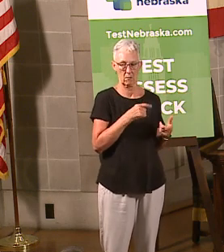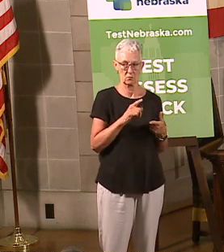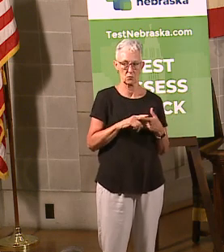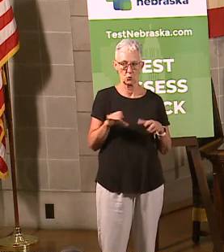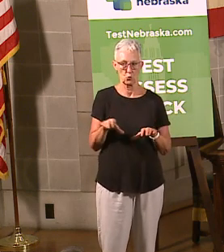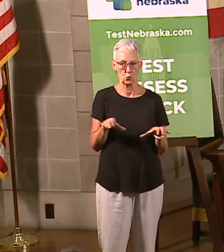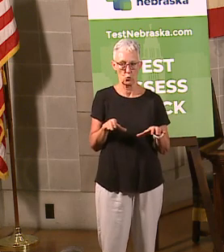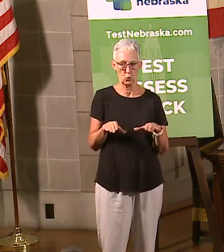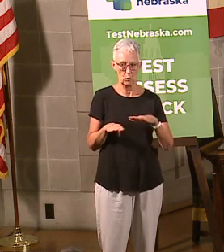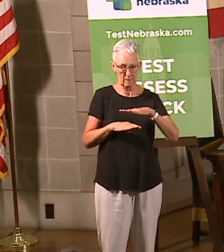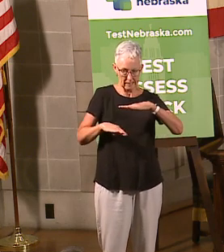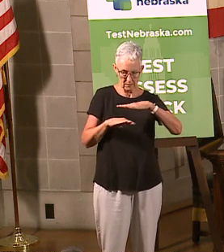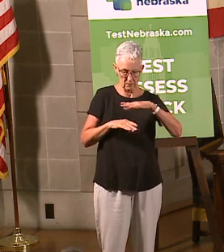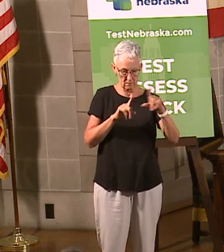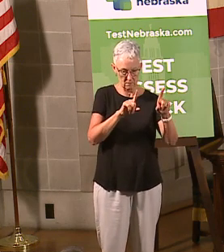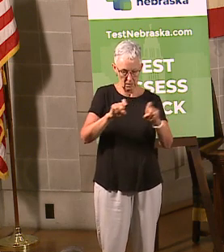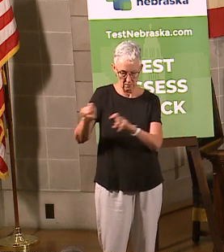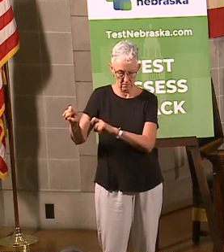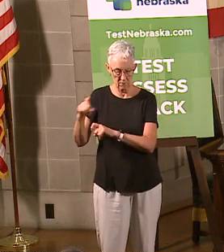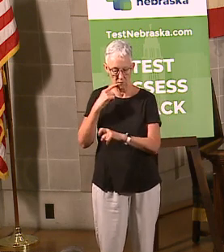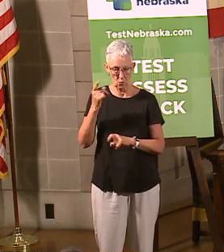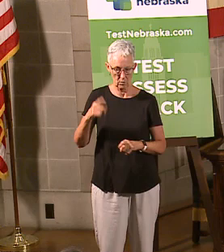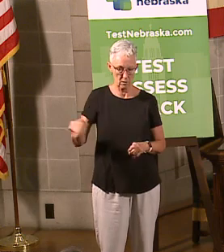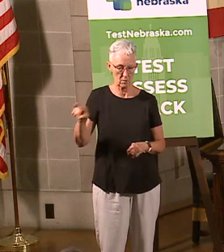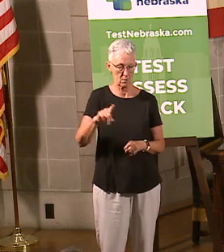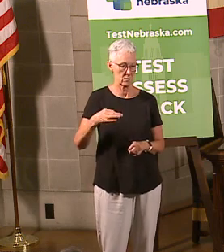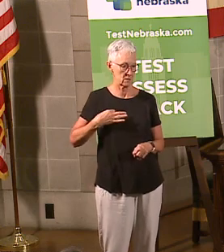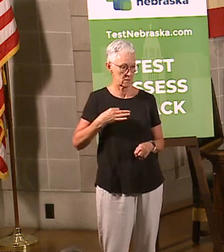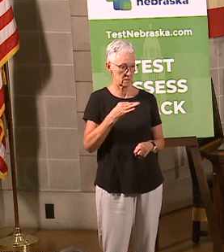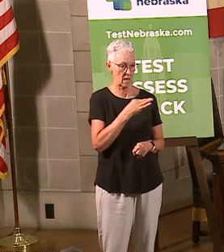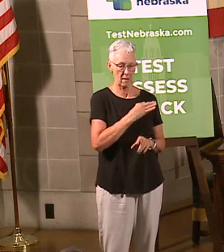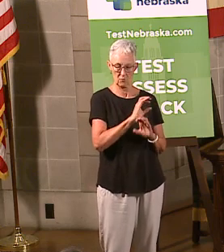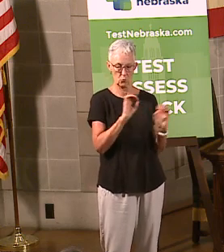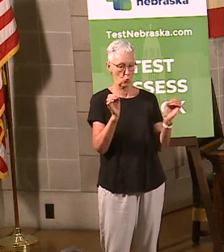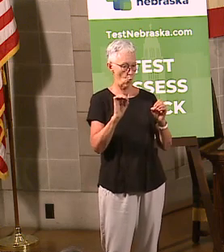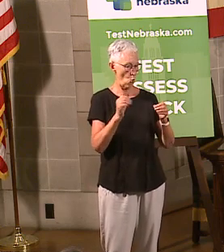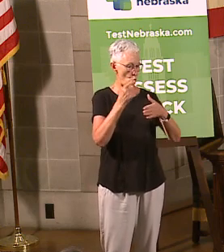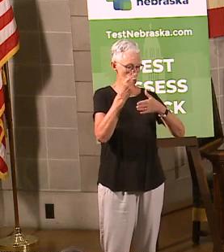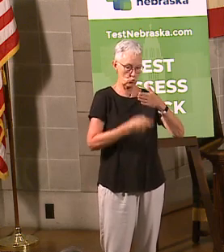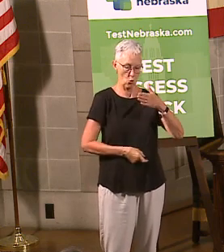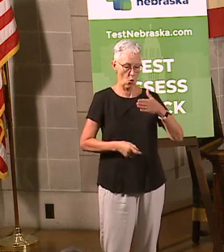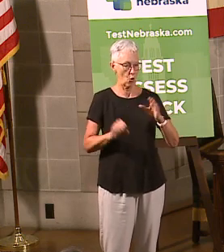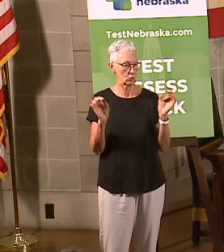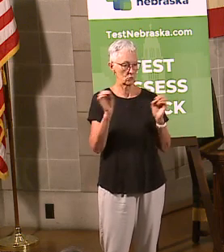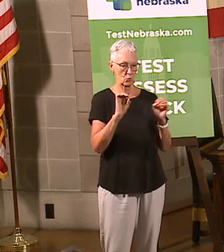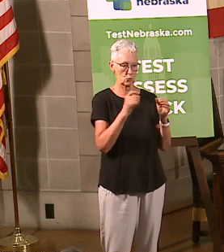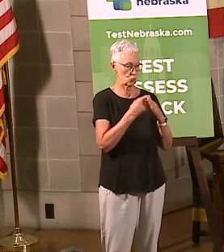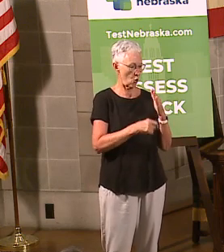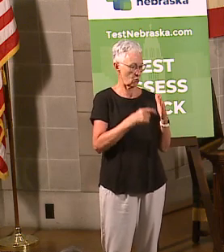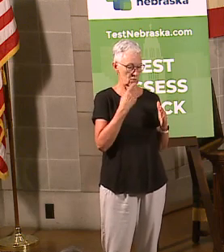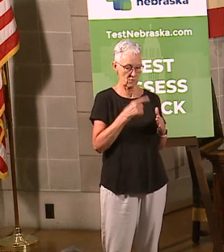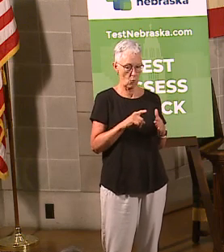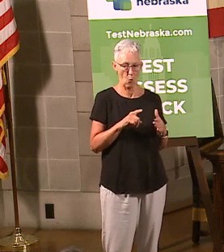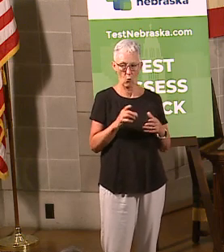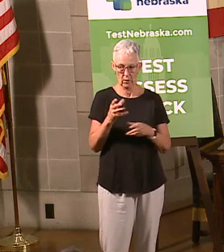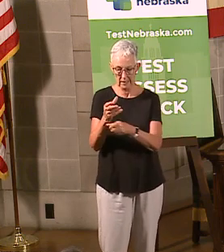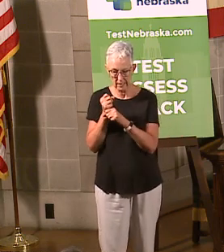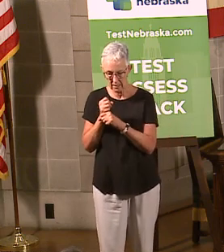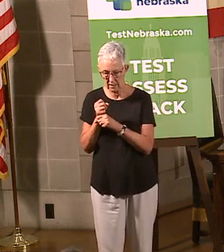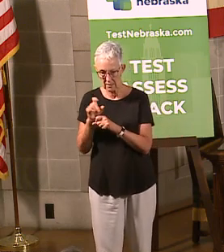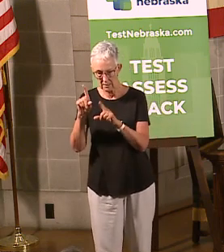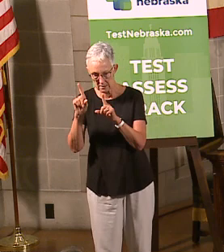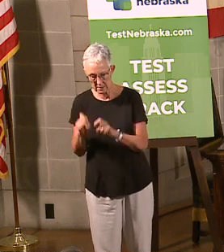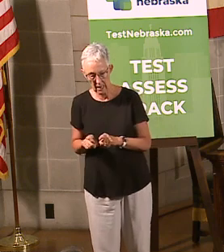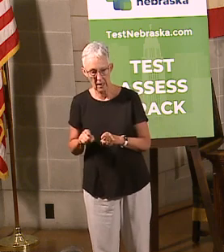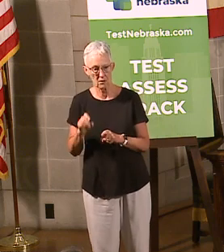residents at no charge to the facilities for specimen collection, materials, laboratory testing, or PPE.